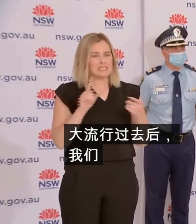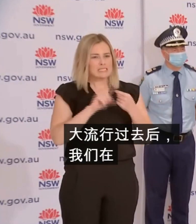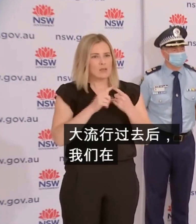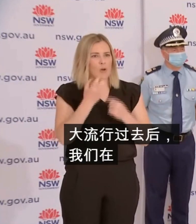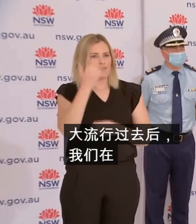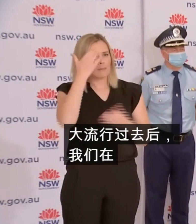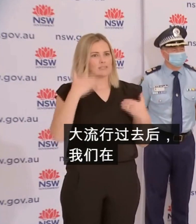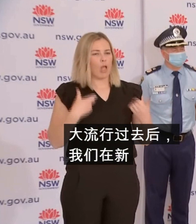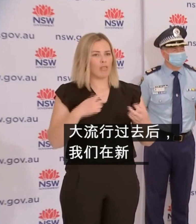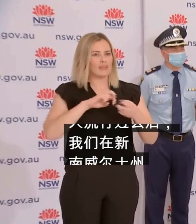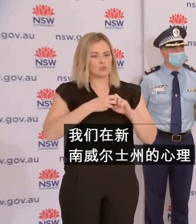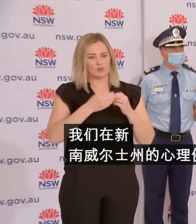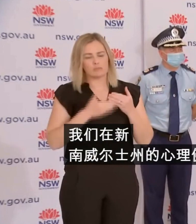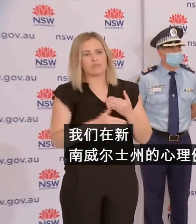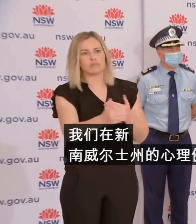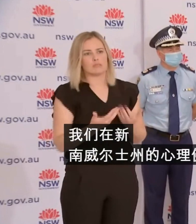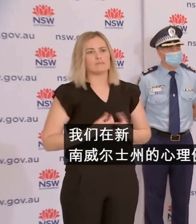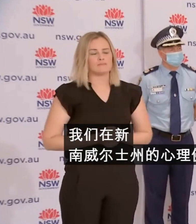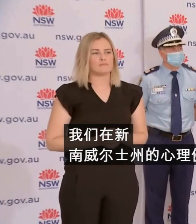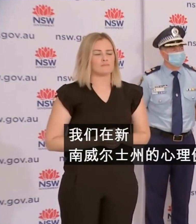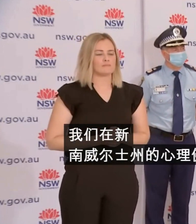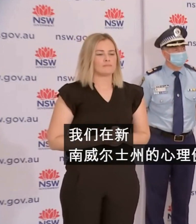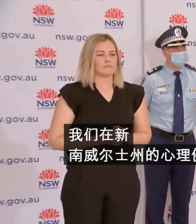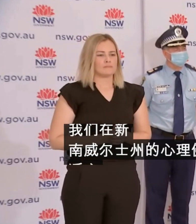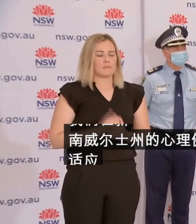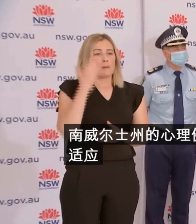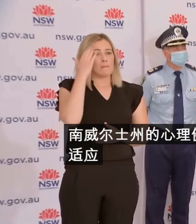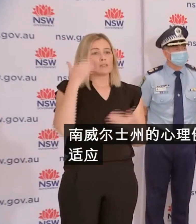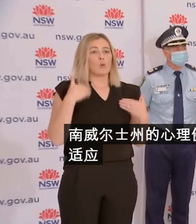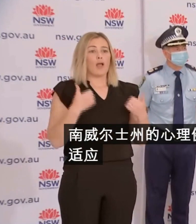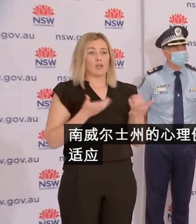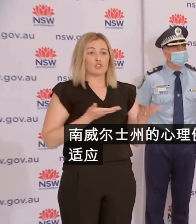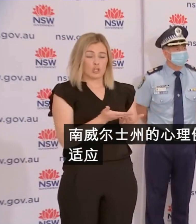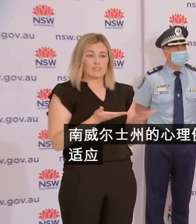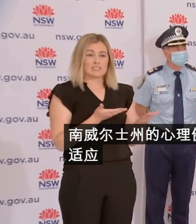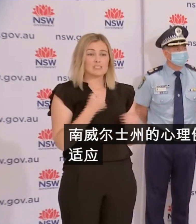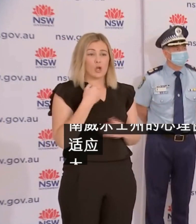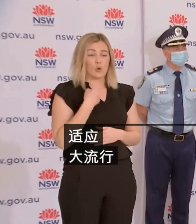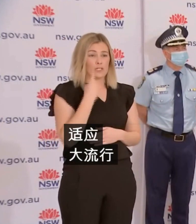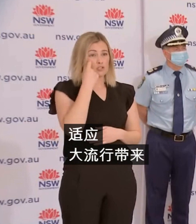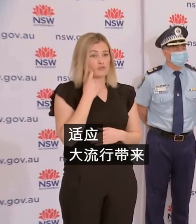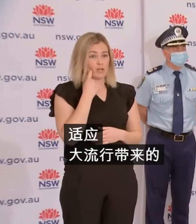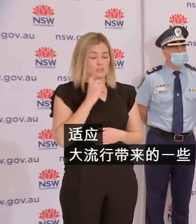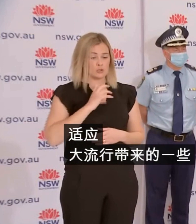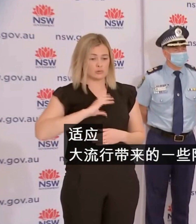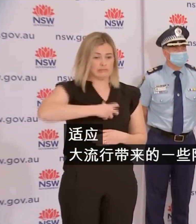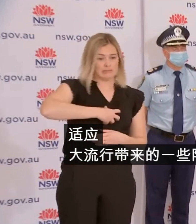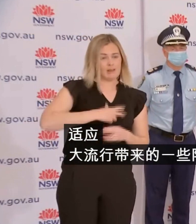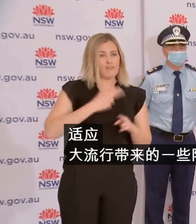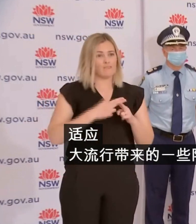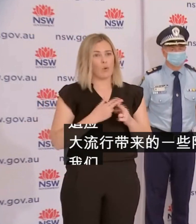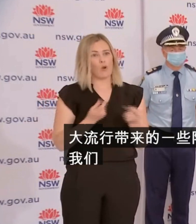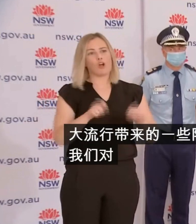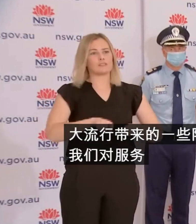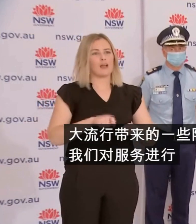gone to some trouble in the New South Wales mental health services to adapt to some of the restrictions that the pandemic has brought. There's